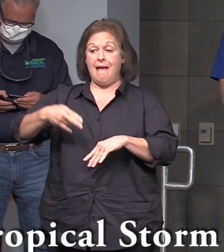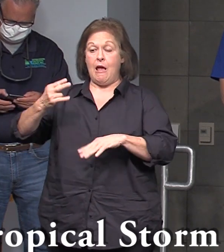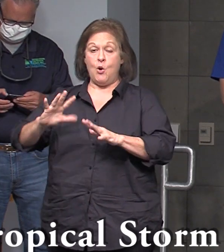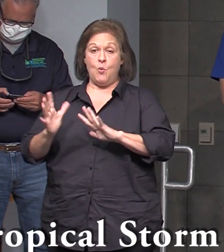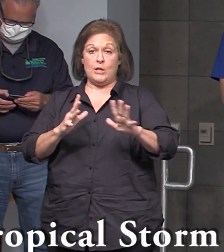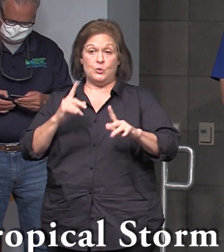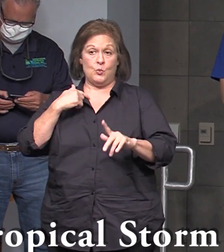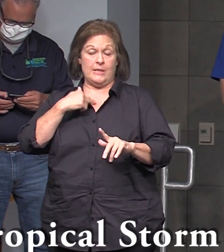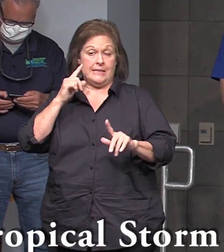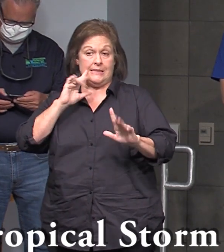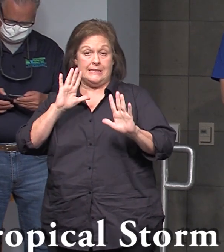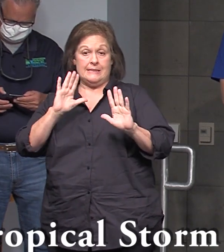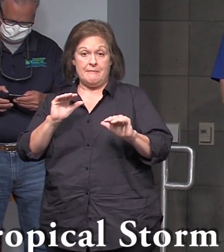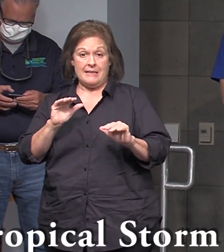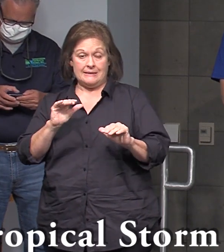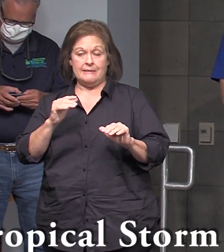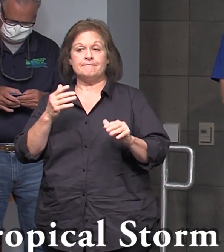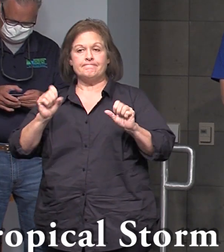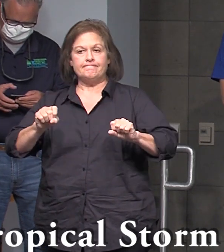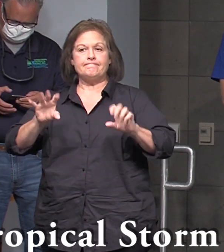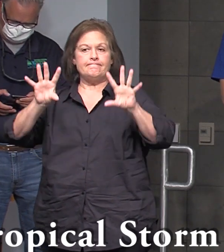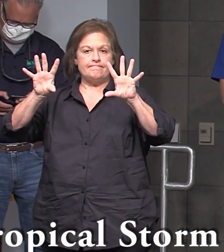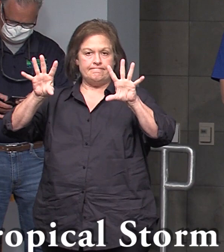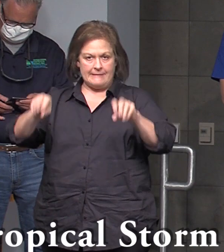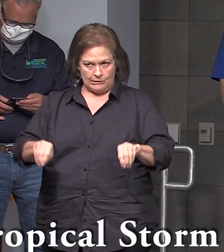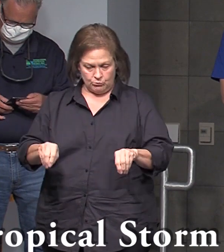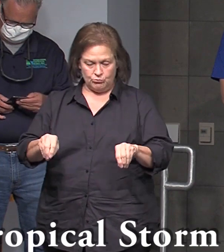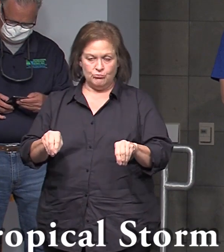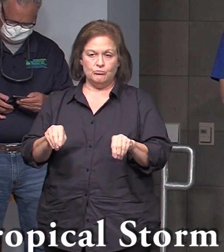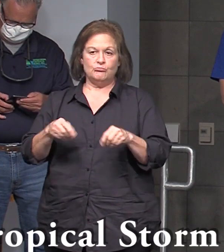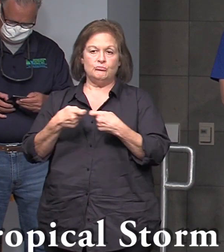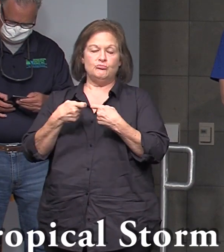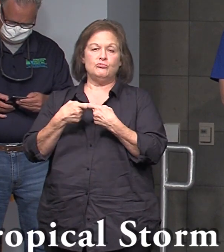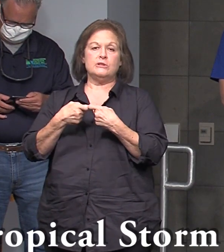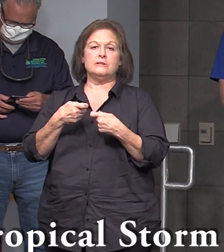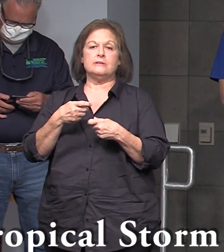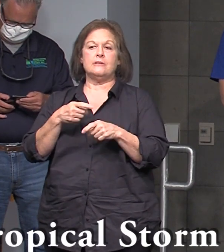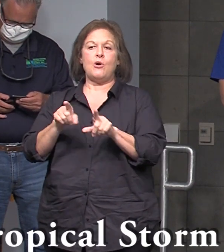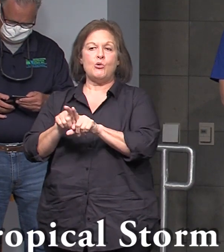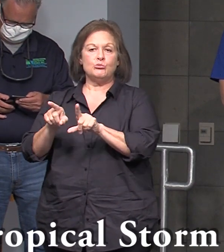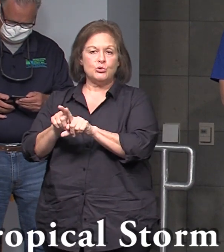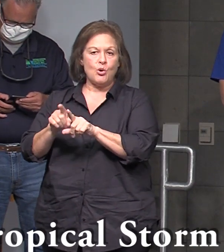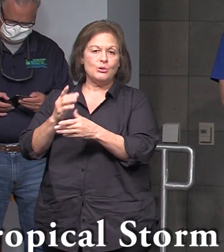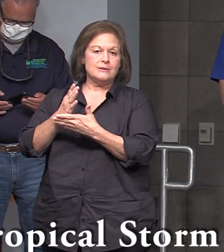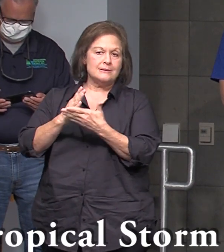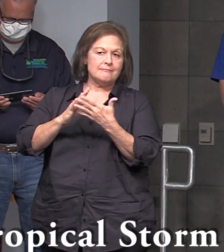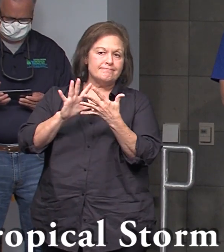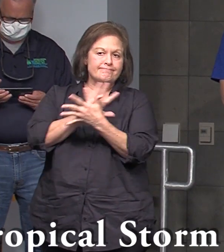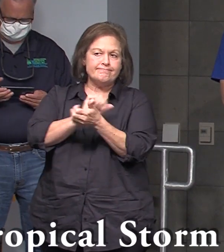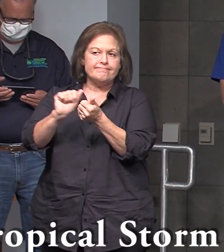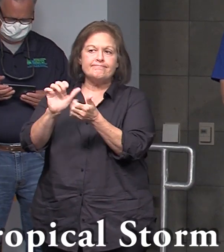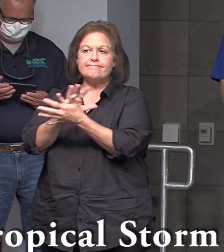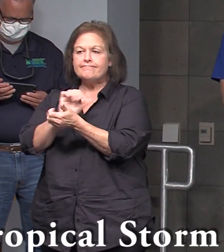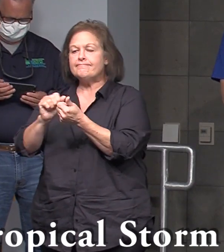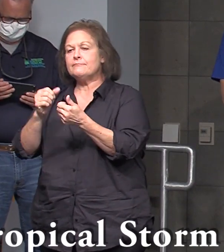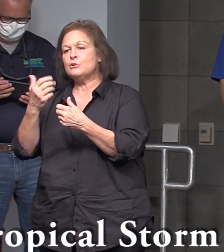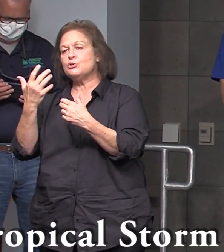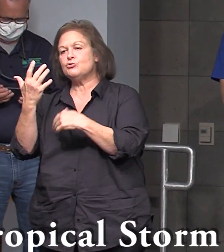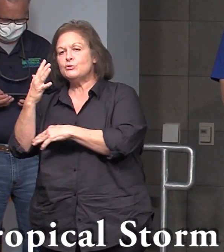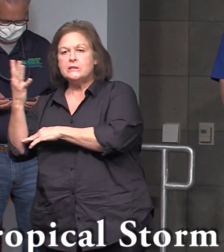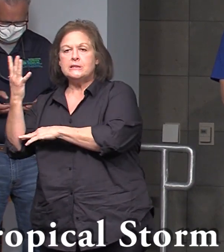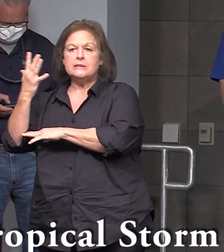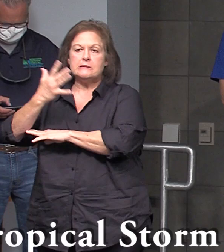that we're expecting, we will have power outages that we should be expecting, as well as minor structural problems and fallen trees that